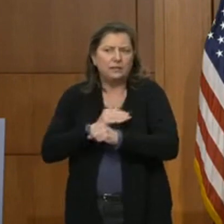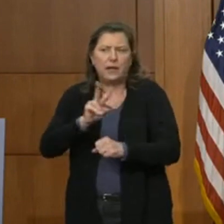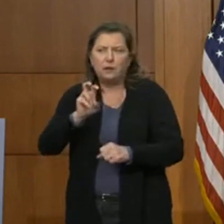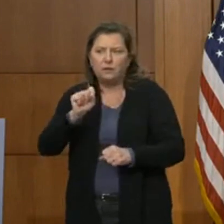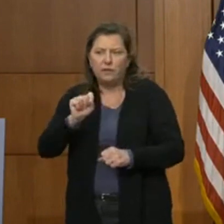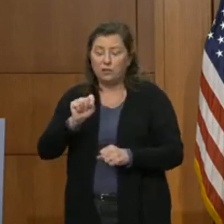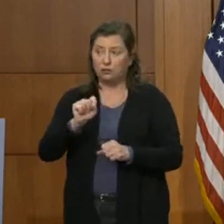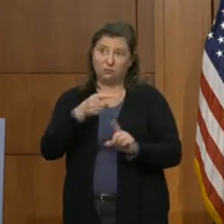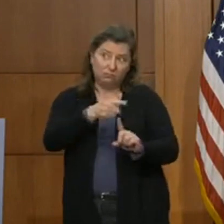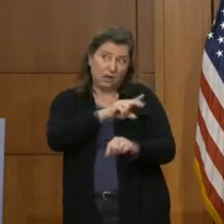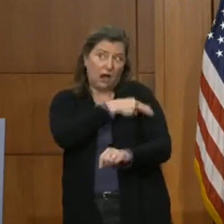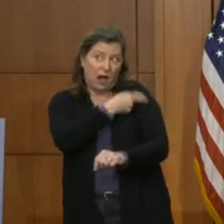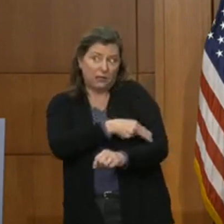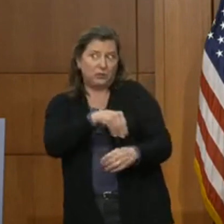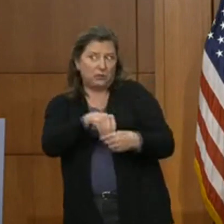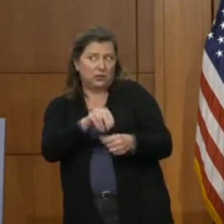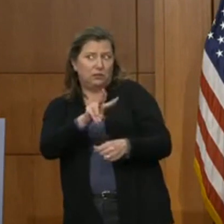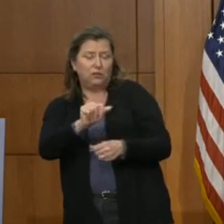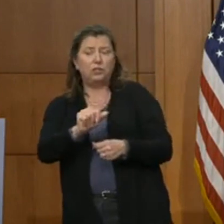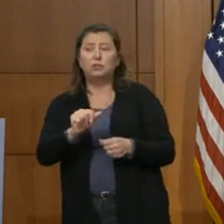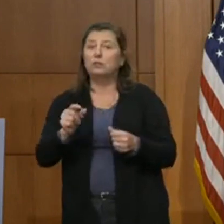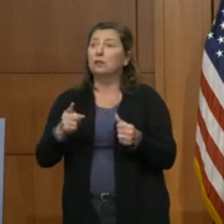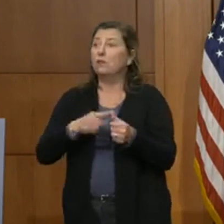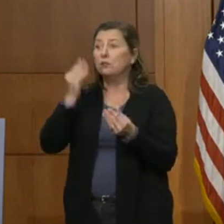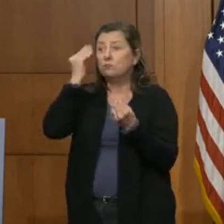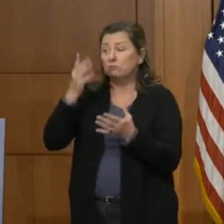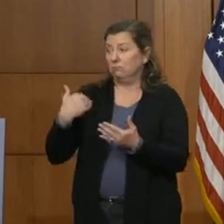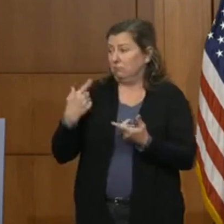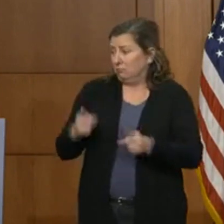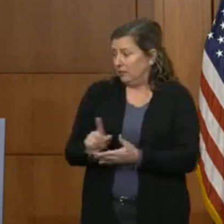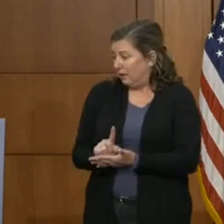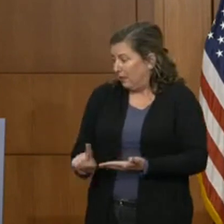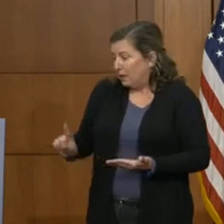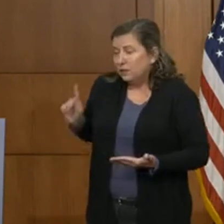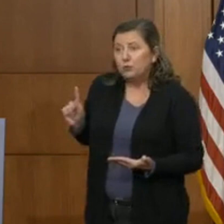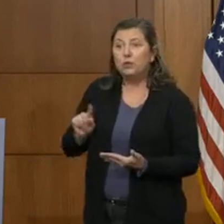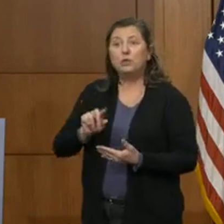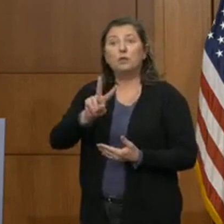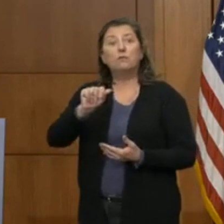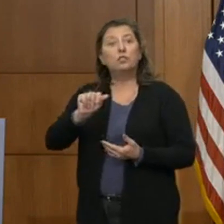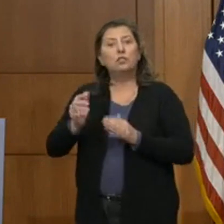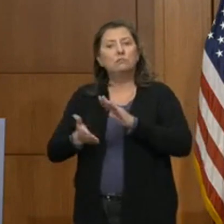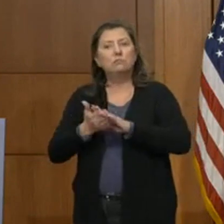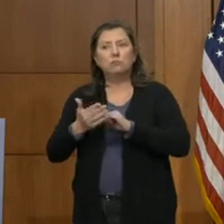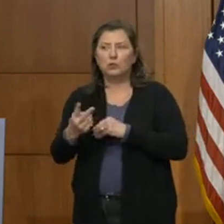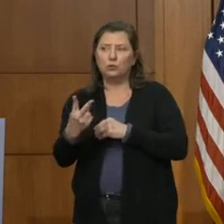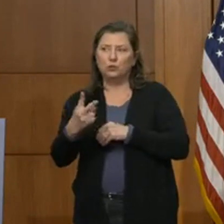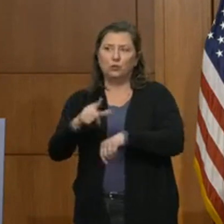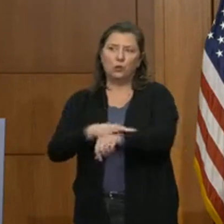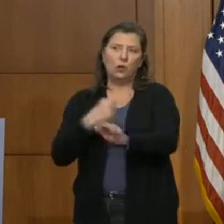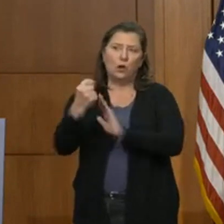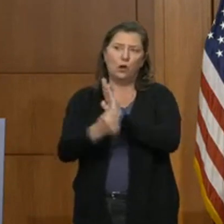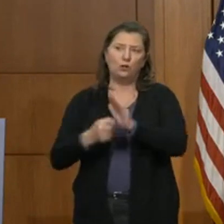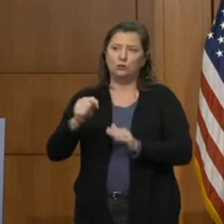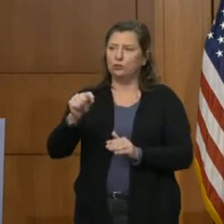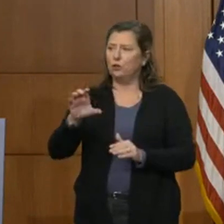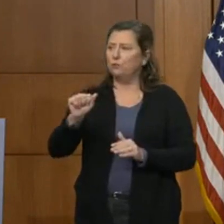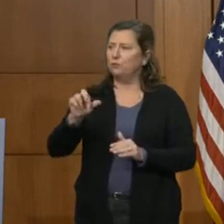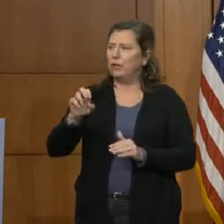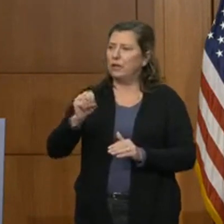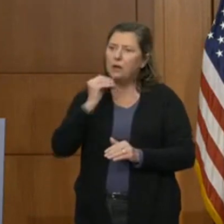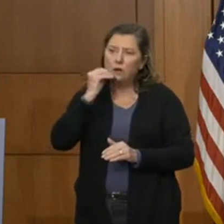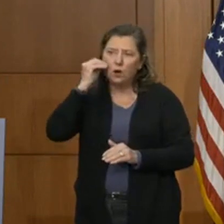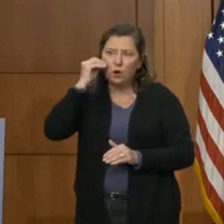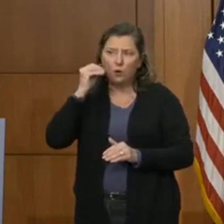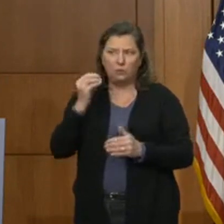particularly our veterans hospitals in Virginia. And I just want to start by saying just last week, Virginia operates 2 long-term care veterans homes here, with 2